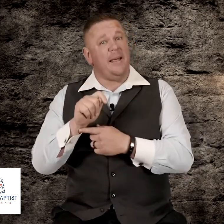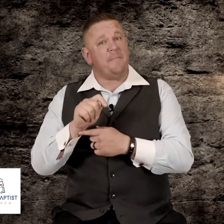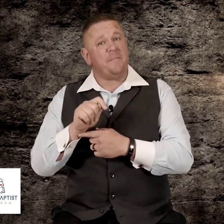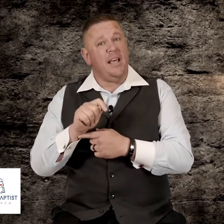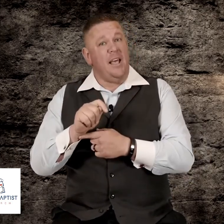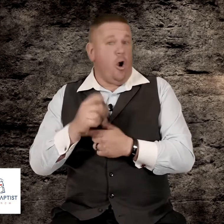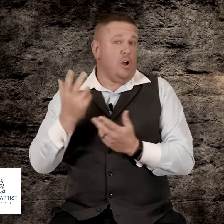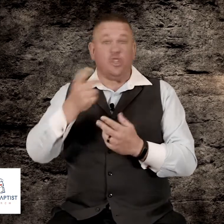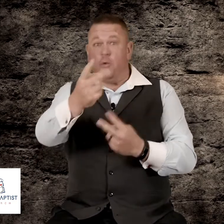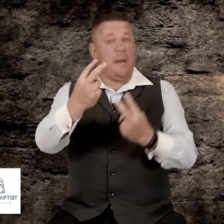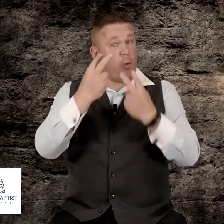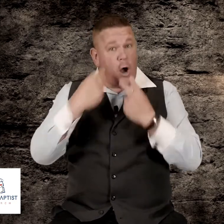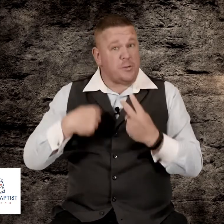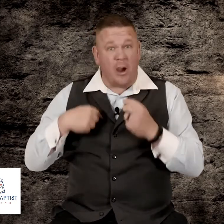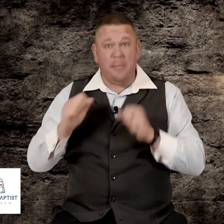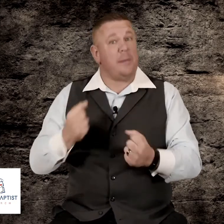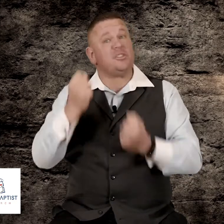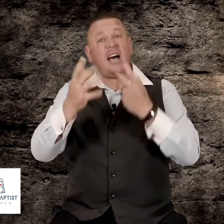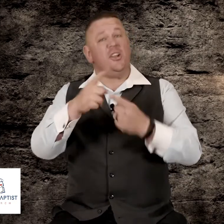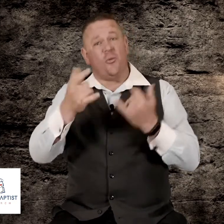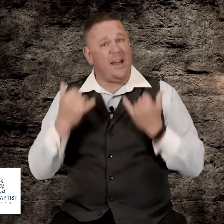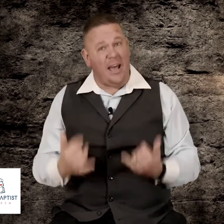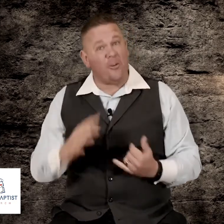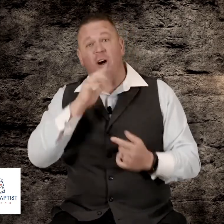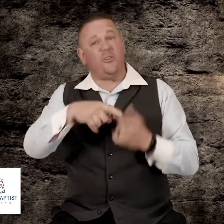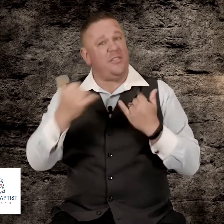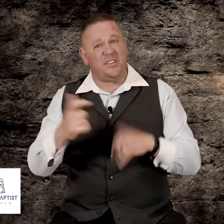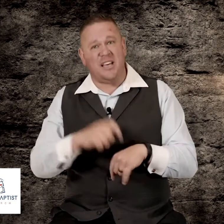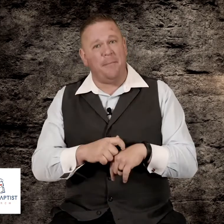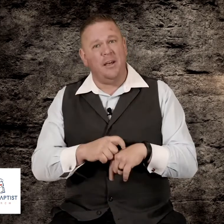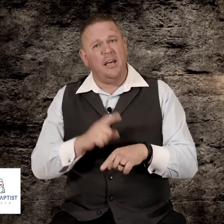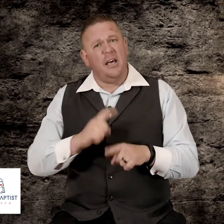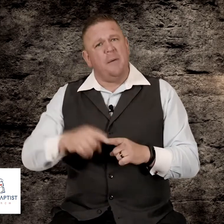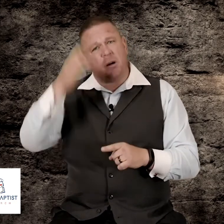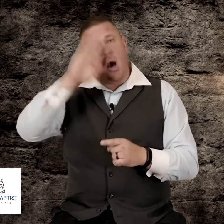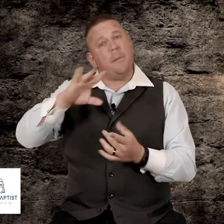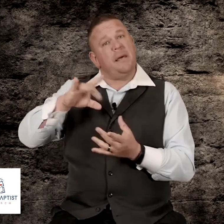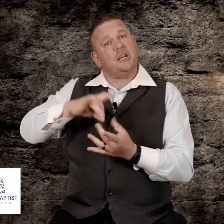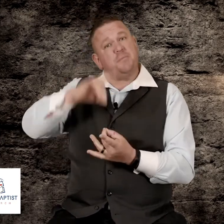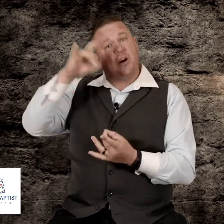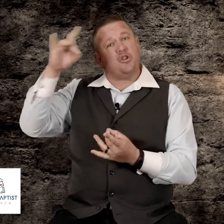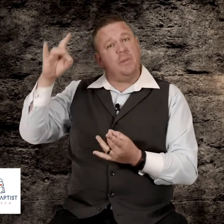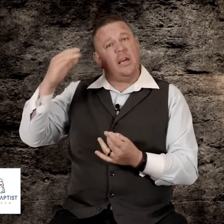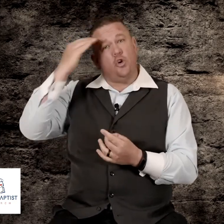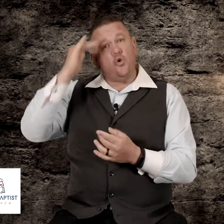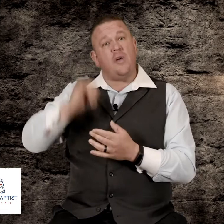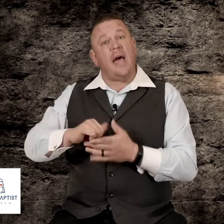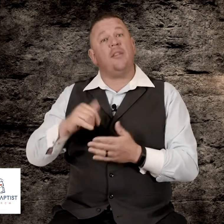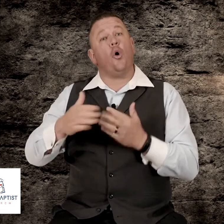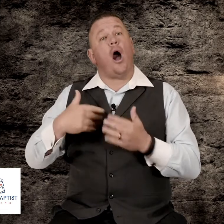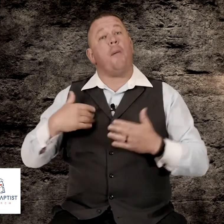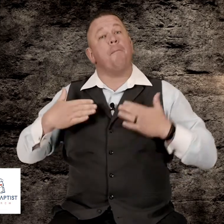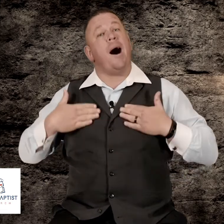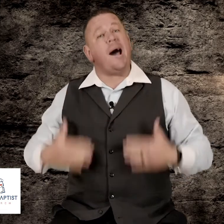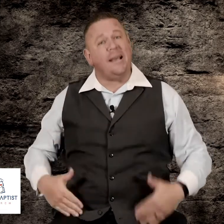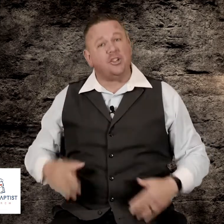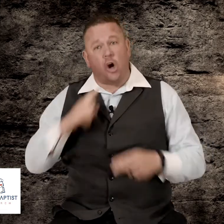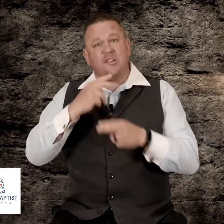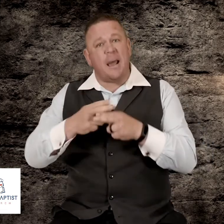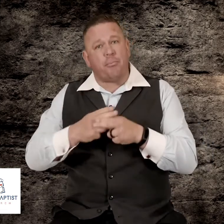or else you wouldn't be able to watch me, or I wouldn't be able to sign to you right now or talk to you at this time. But God, being a spiritual being, knew that though our bodies are temporal,